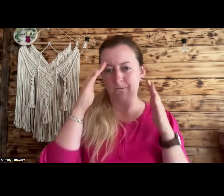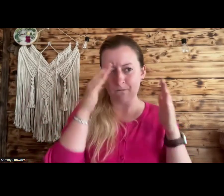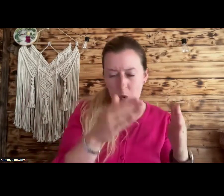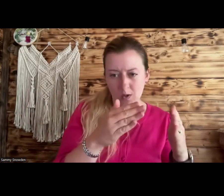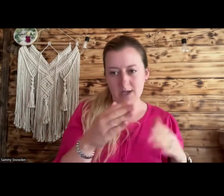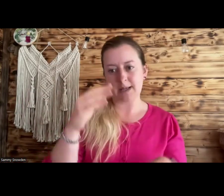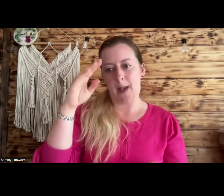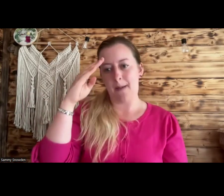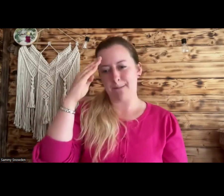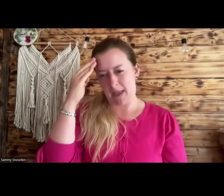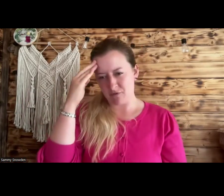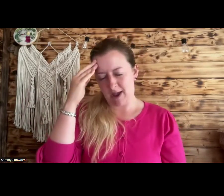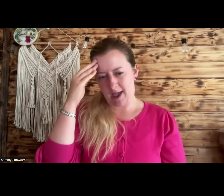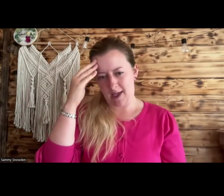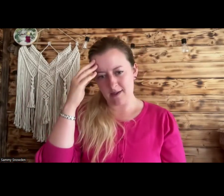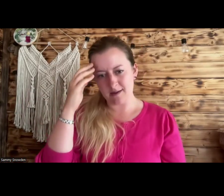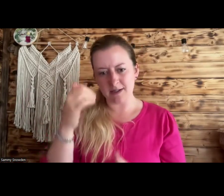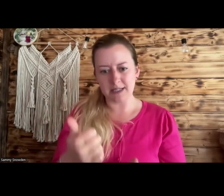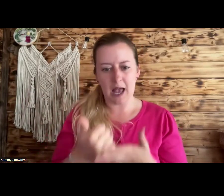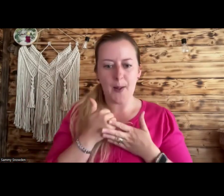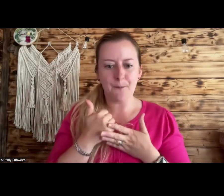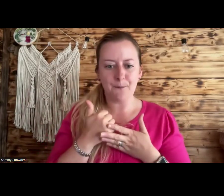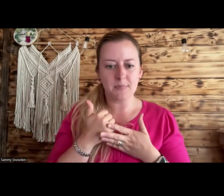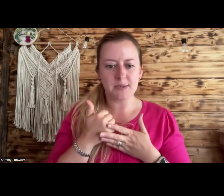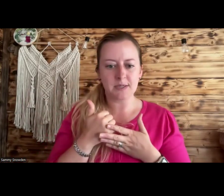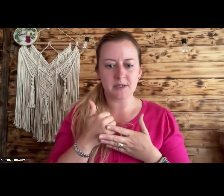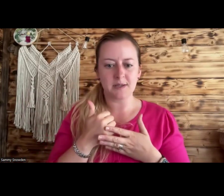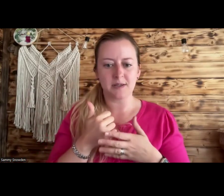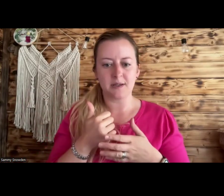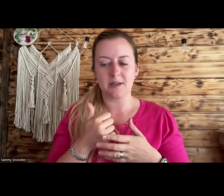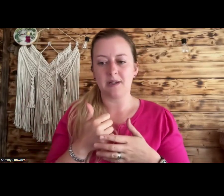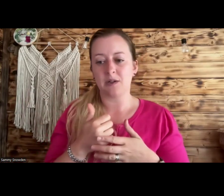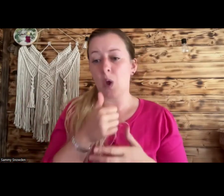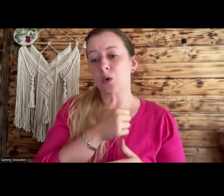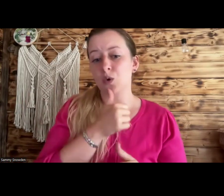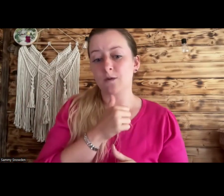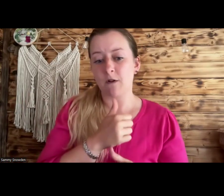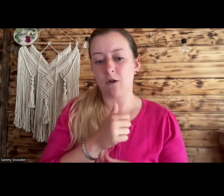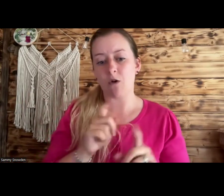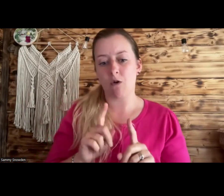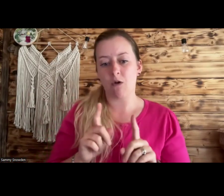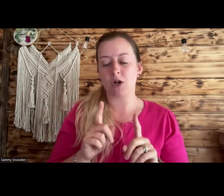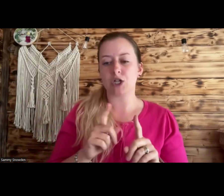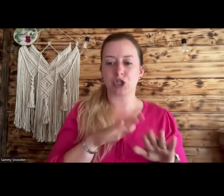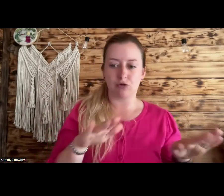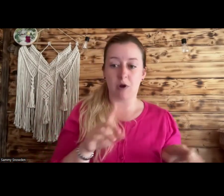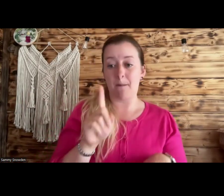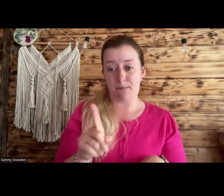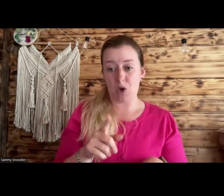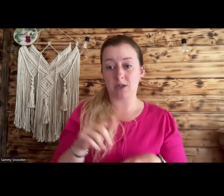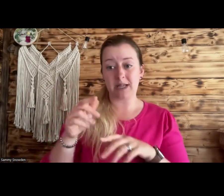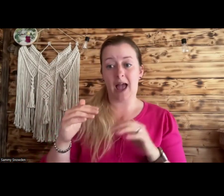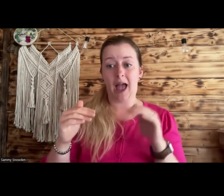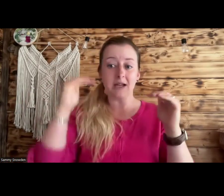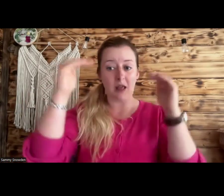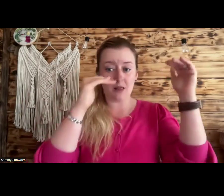and we're really needing to focus. Then all you would do with this is you could pop it on the back of your neck and also on your pulse point, so young or